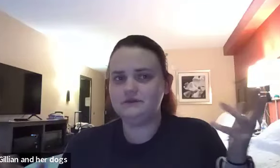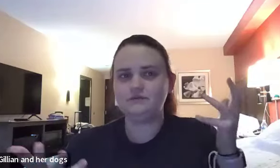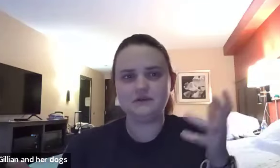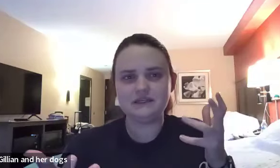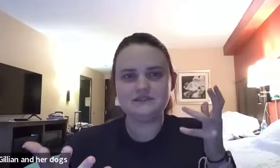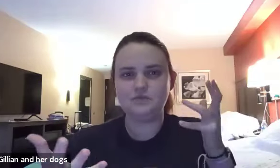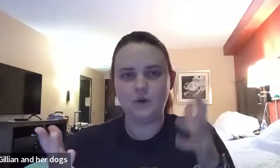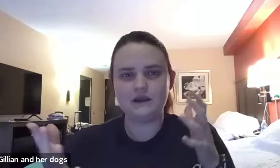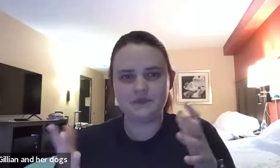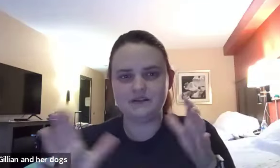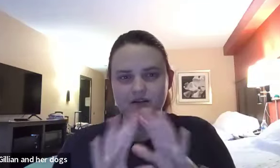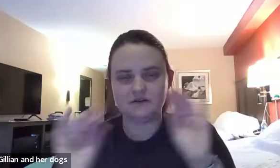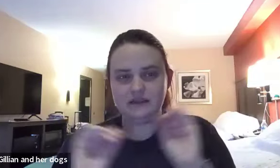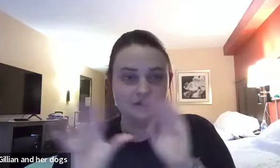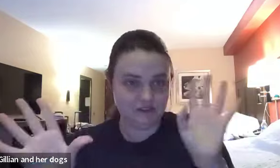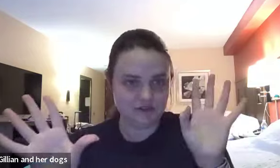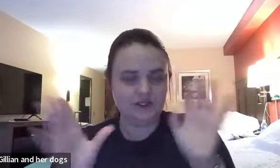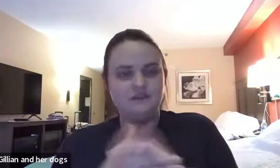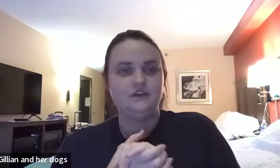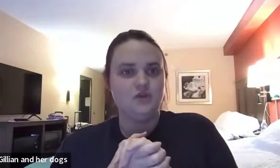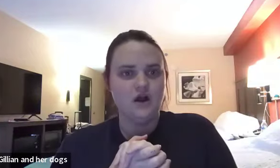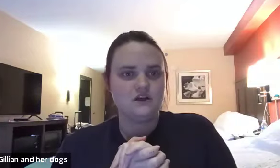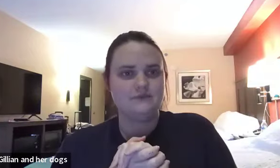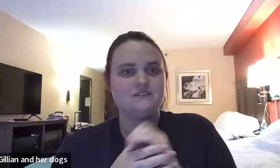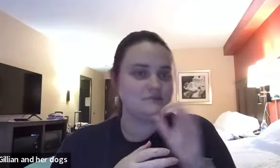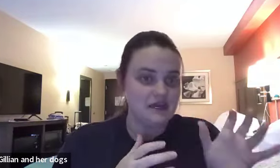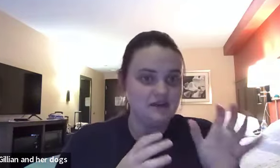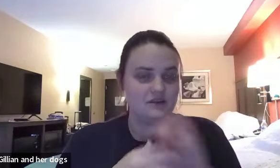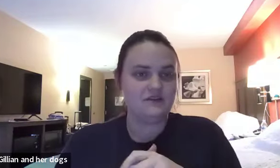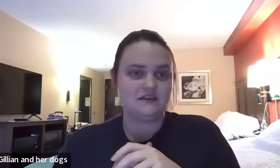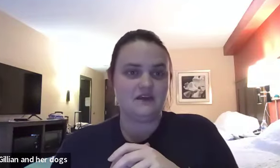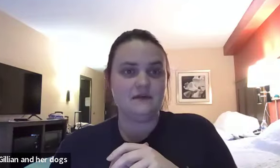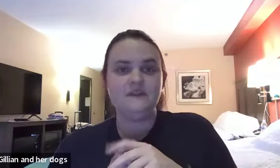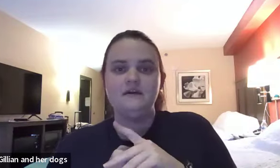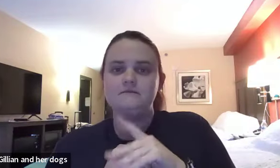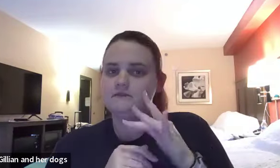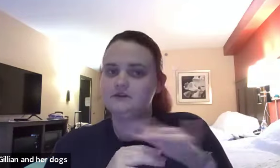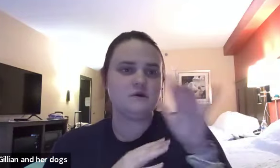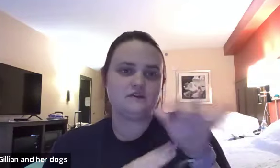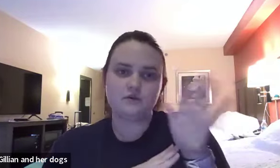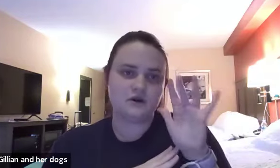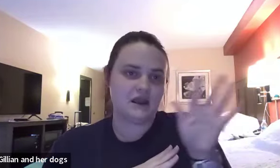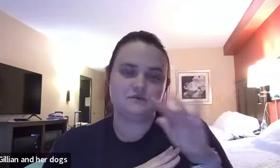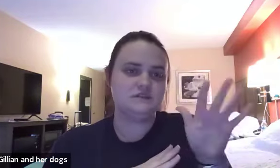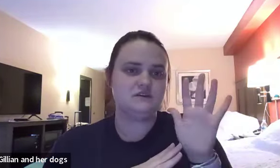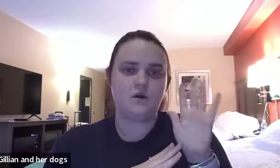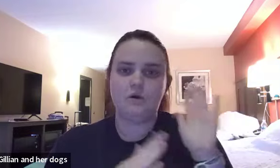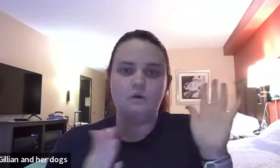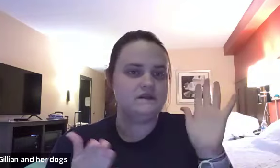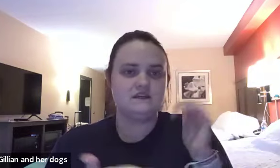you really want to be clear, like you're not talking about spaghetti or anything like that, finger spelling the word afterwards always can